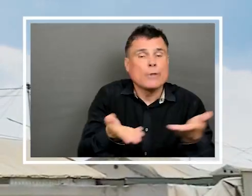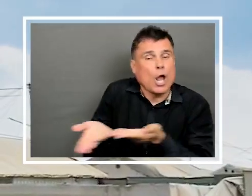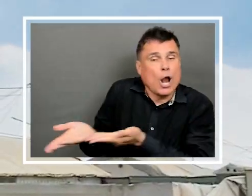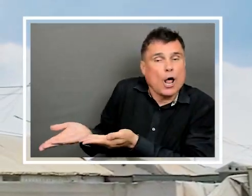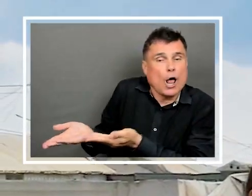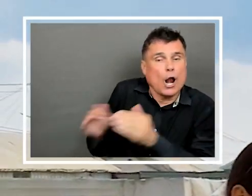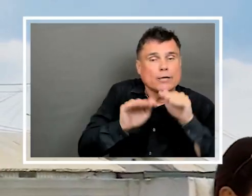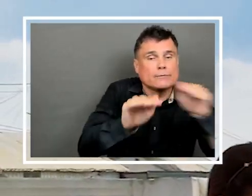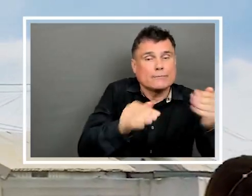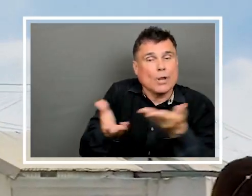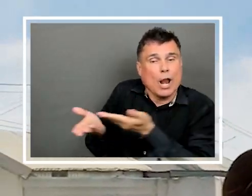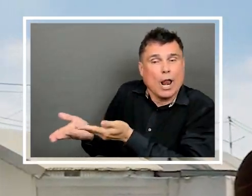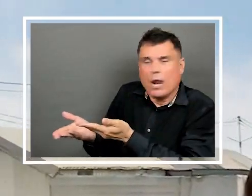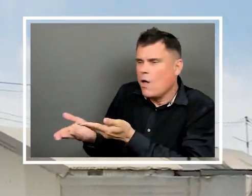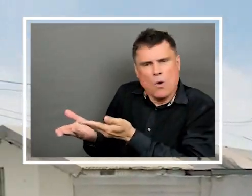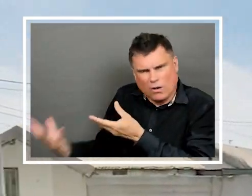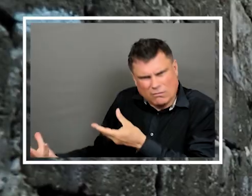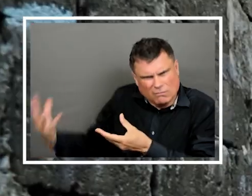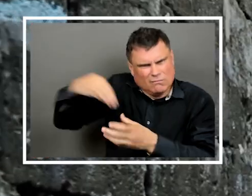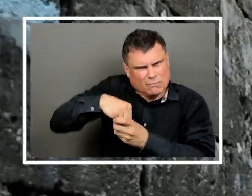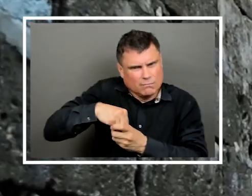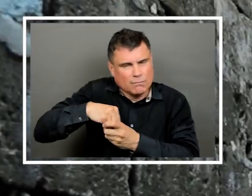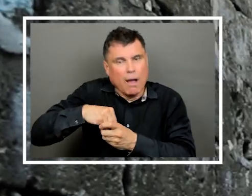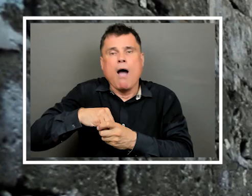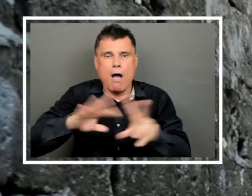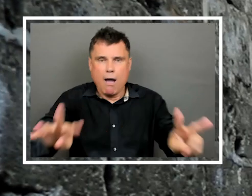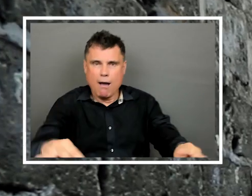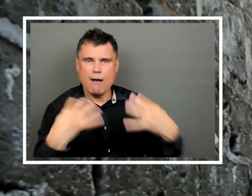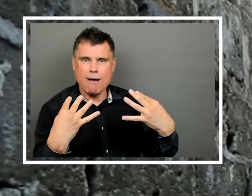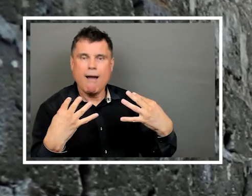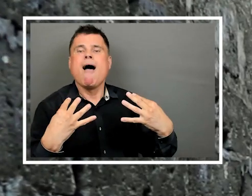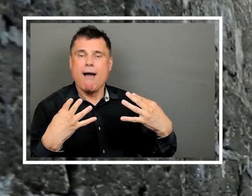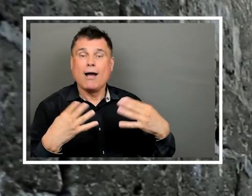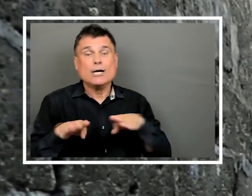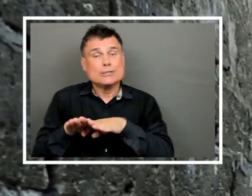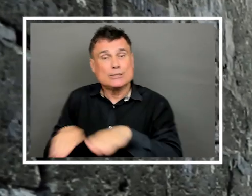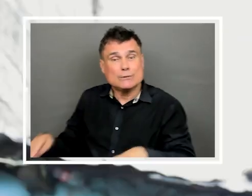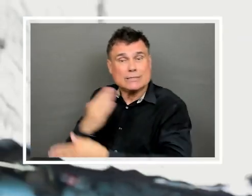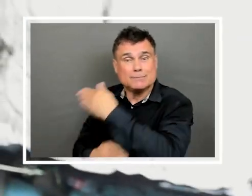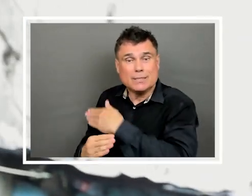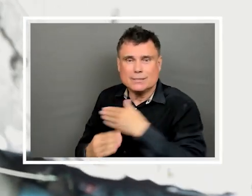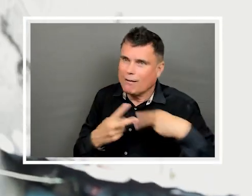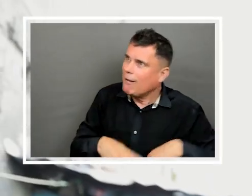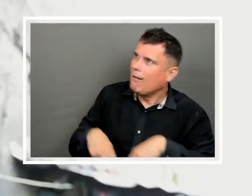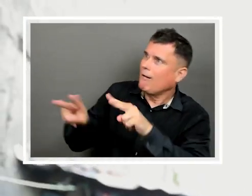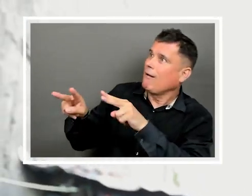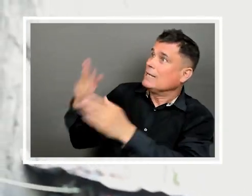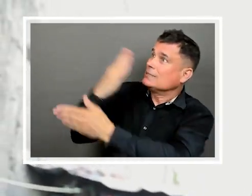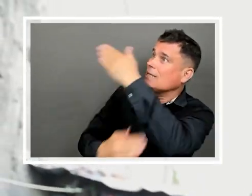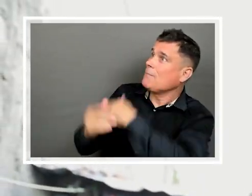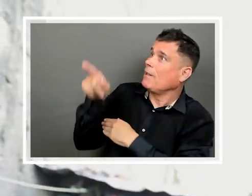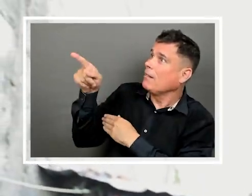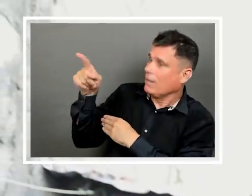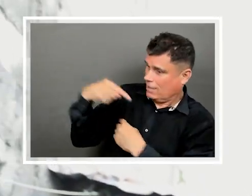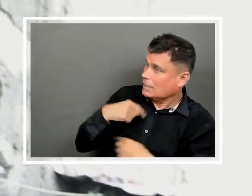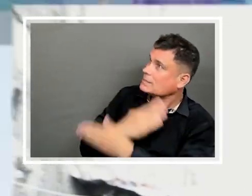give people in your community new ideas, and you will give children with disabilities new role models to look up